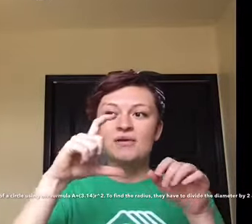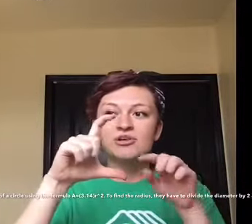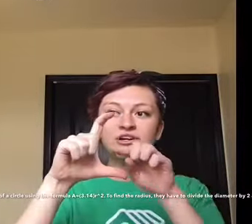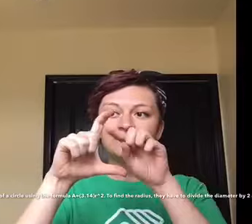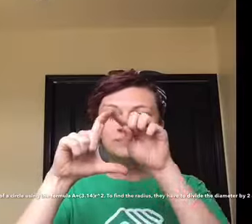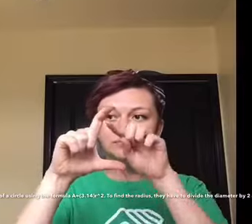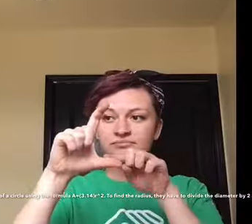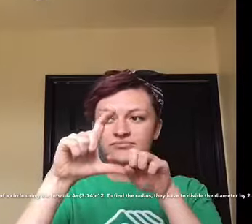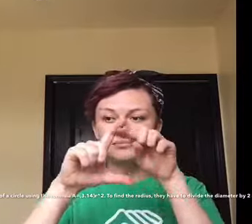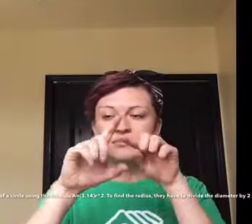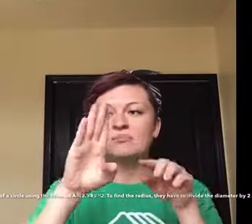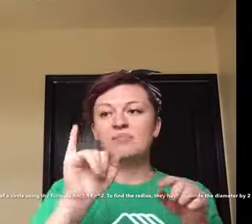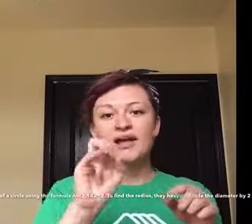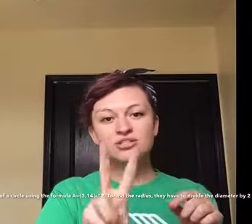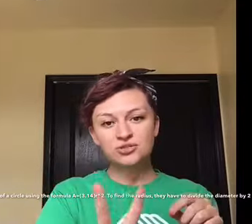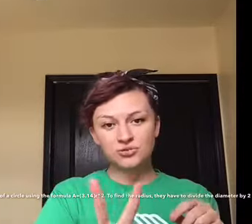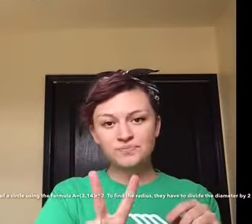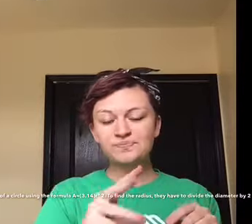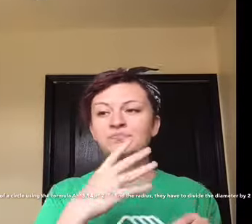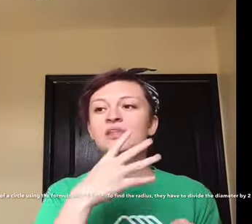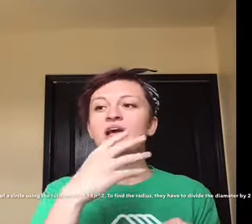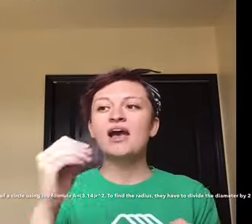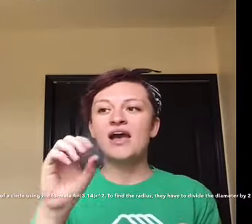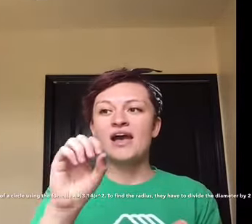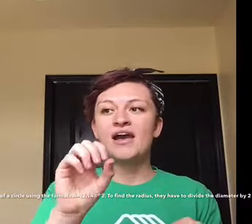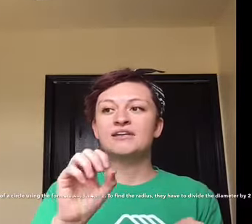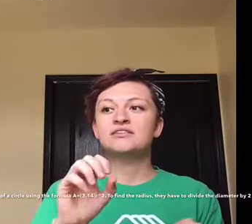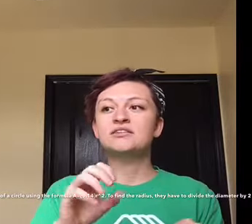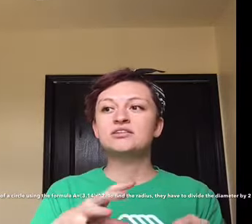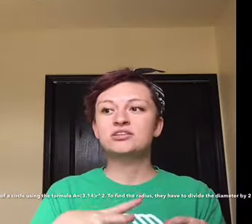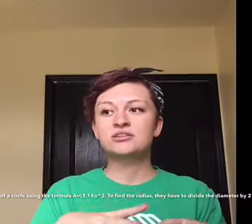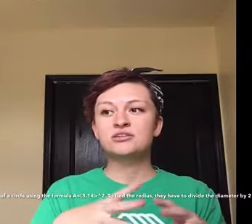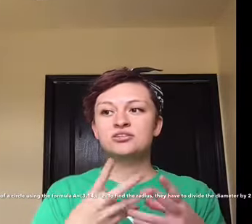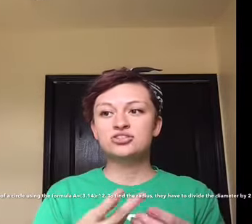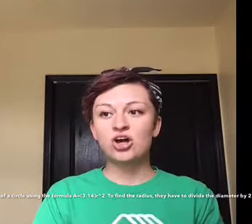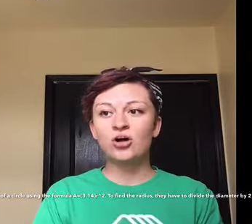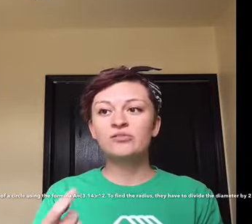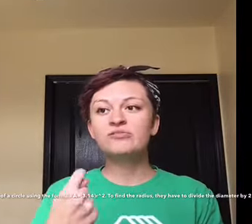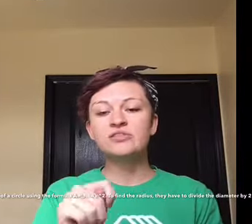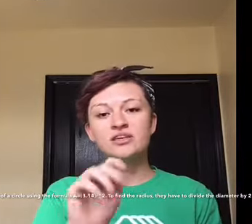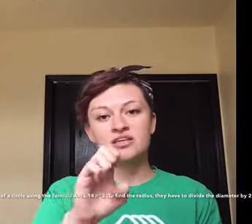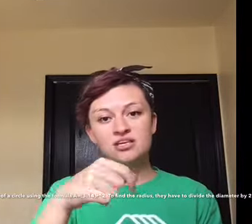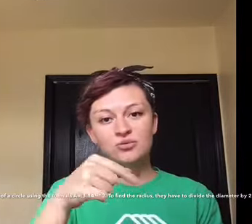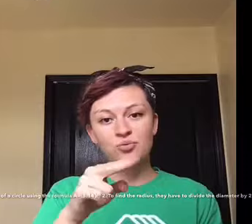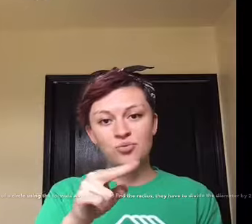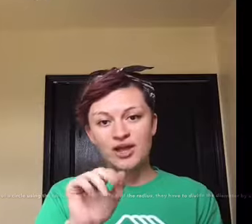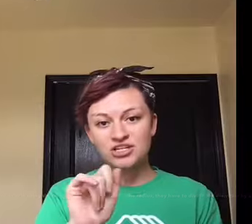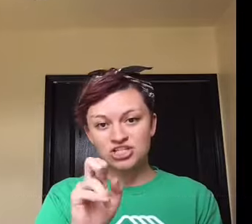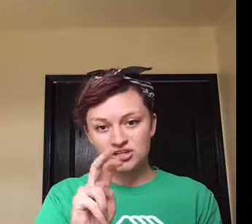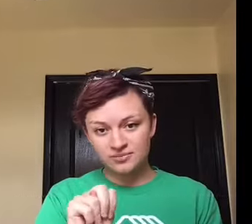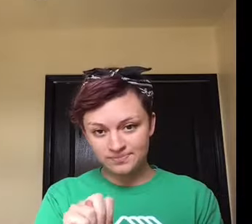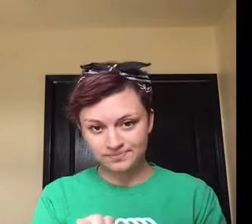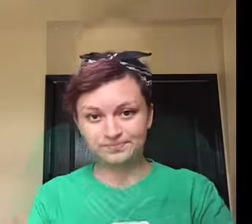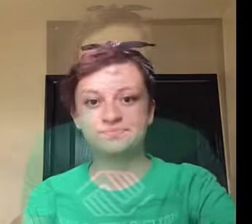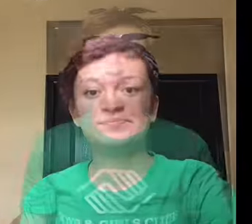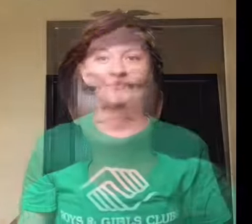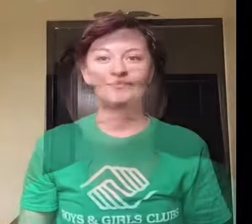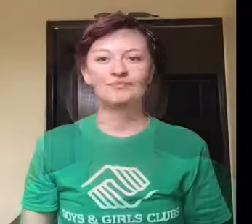diameter by 2 and solve the equation.